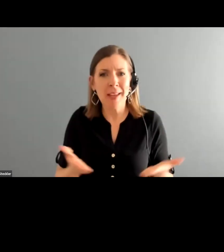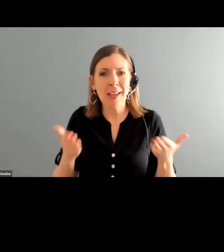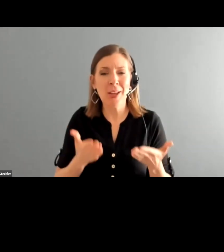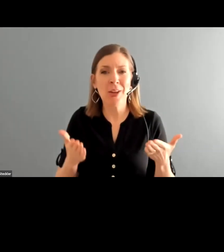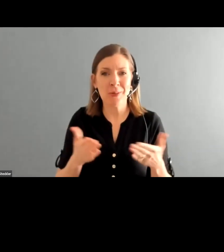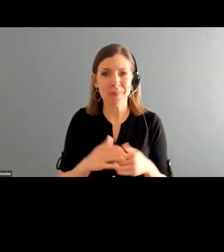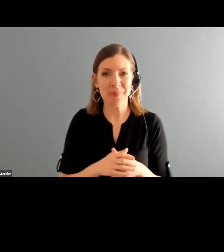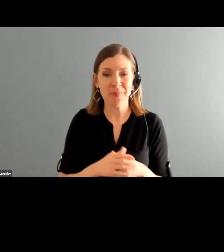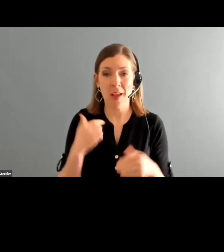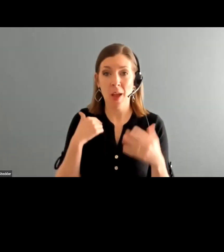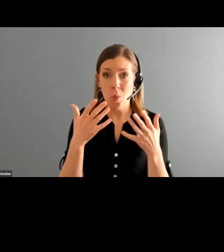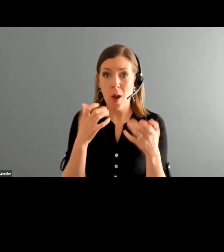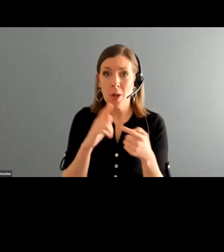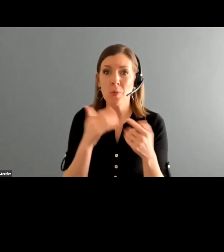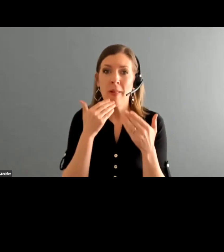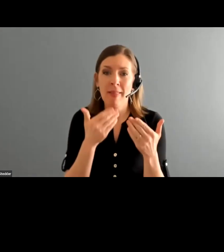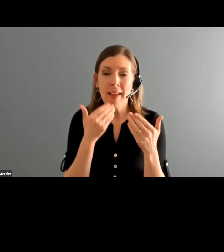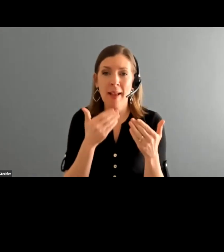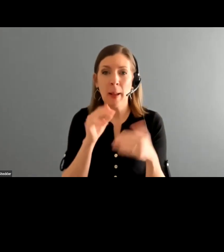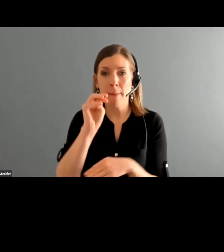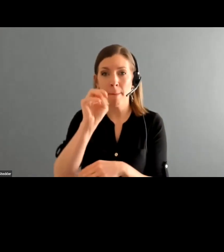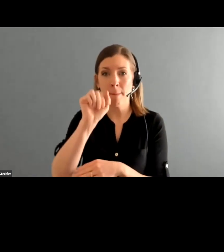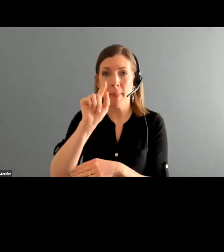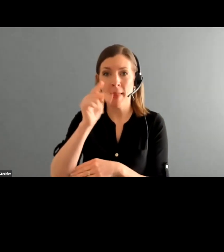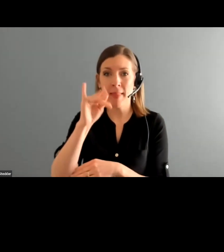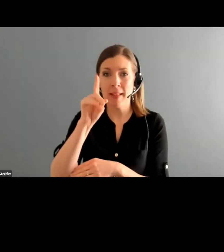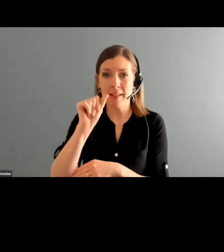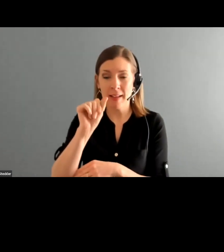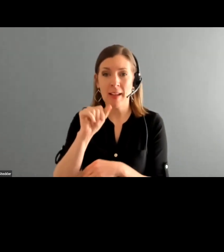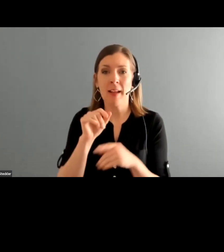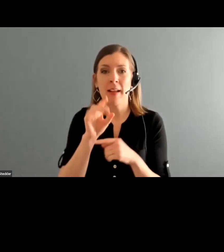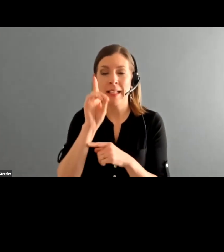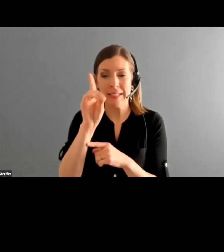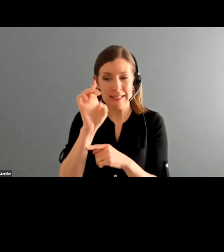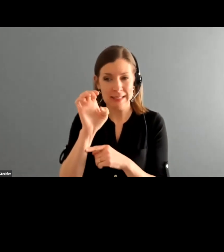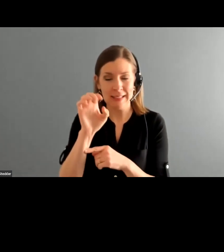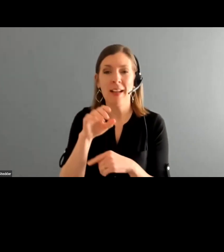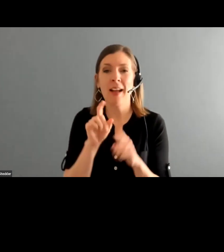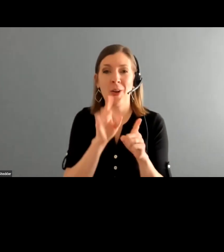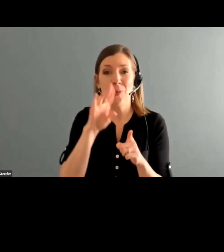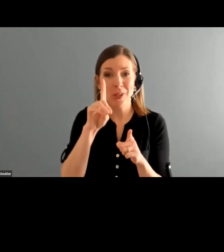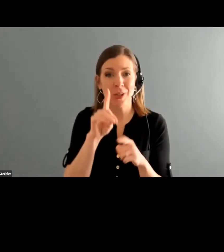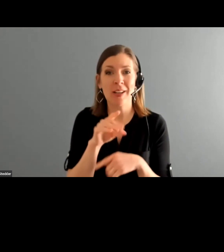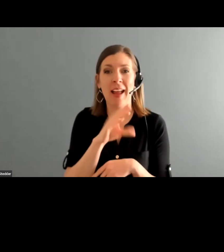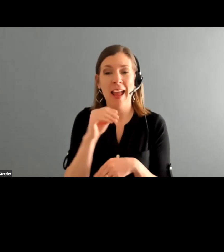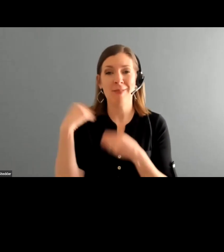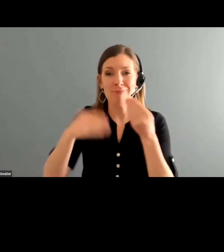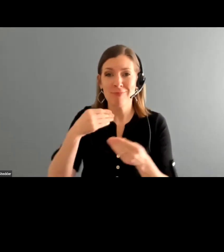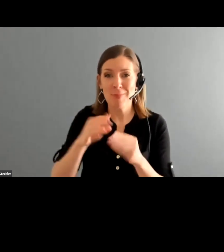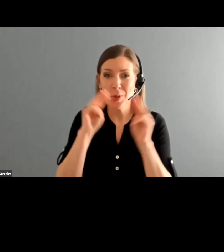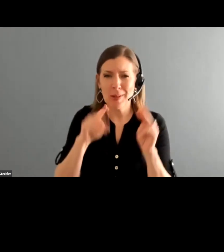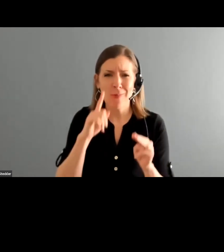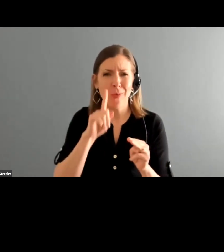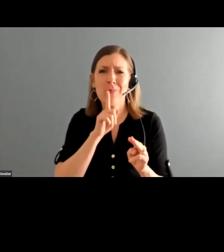And I wanted to thank Matilda, as well as Richard and the American Folk Art Museum for this really